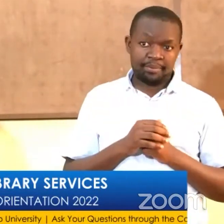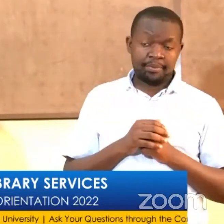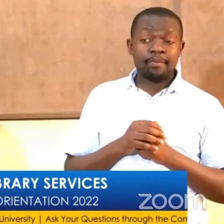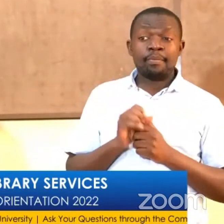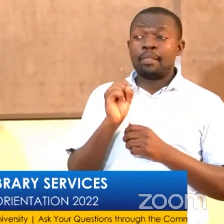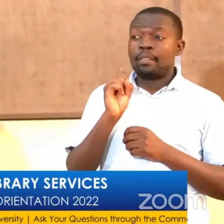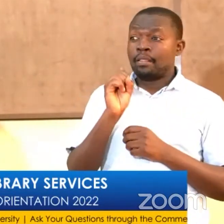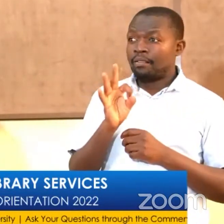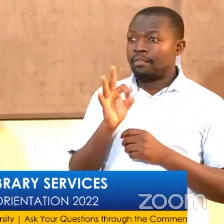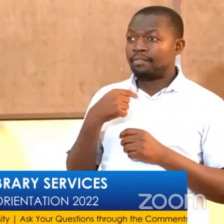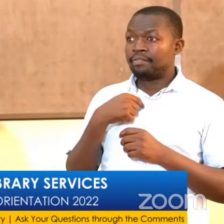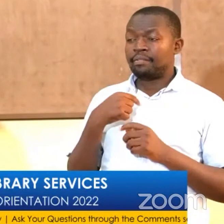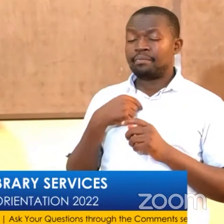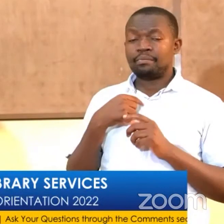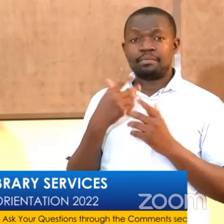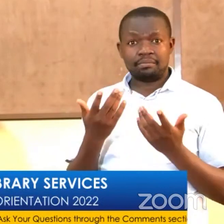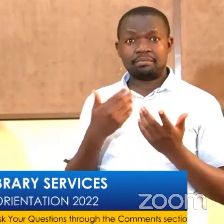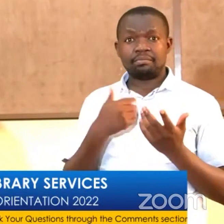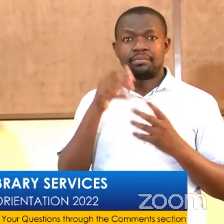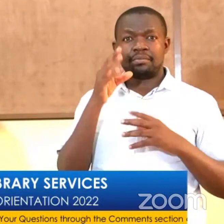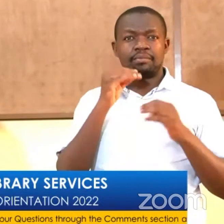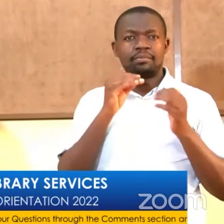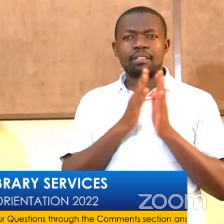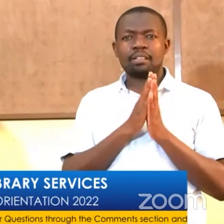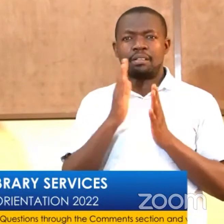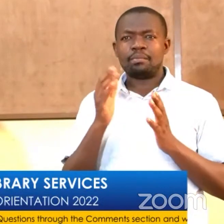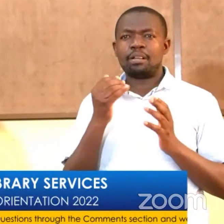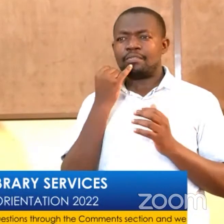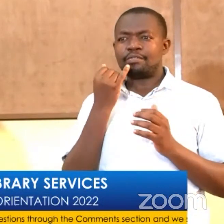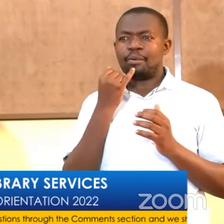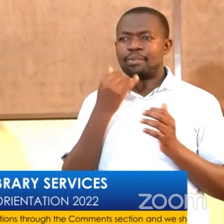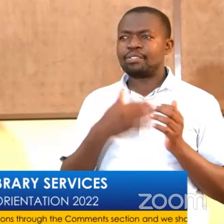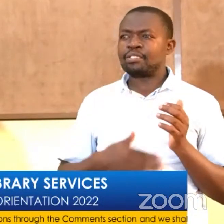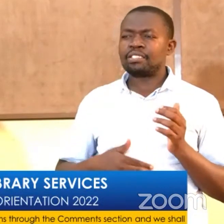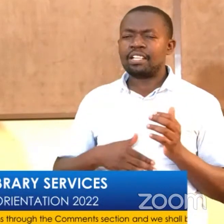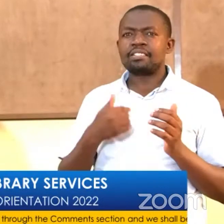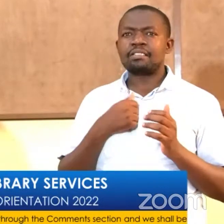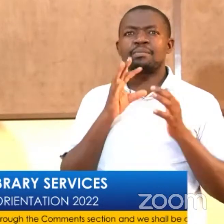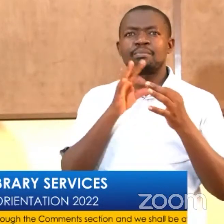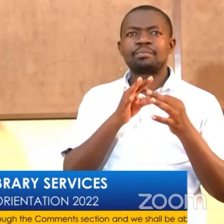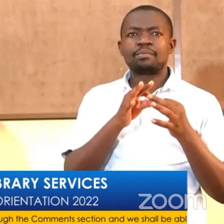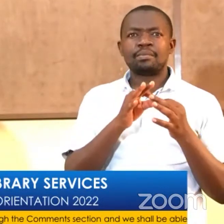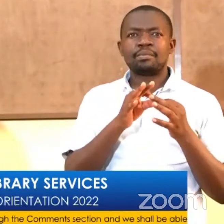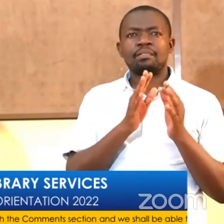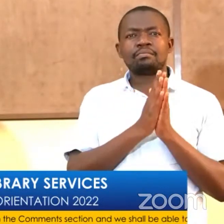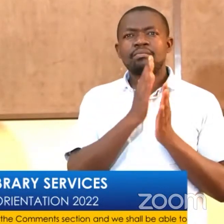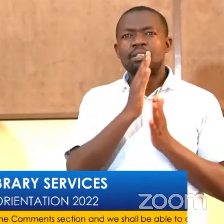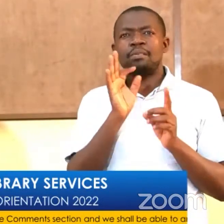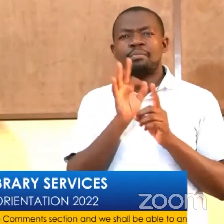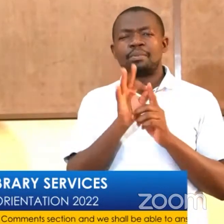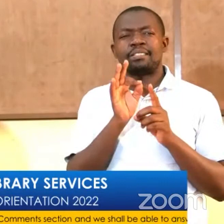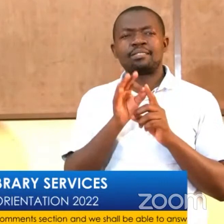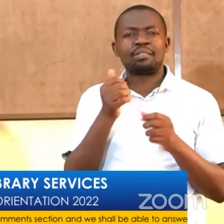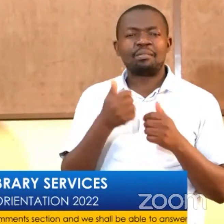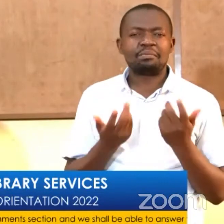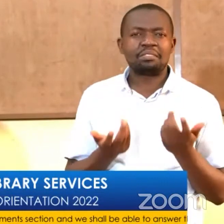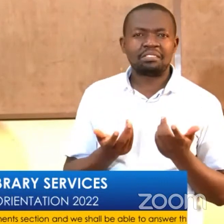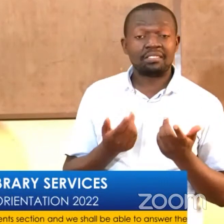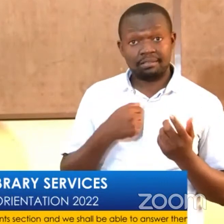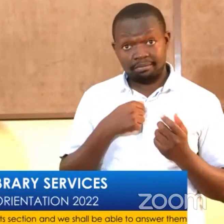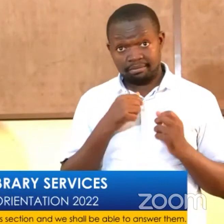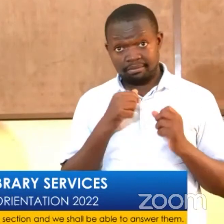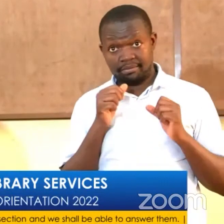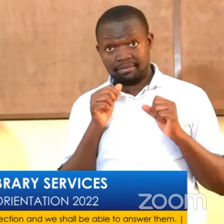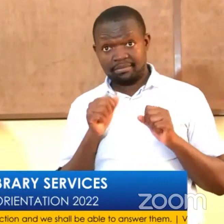doing library and information science, what particular library am I supposed to go to, or can I go to